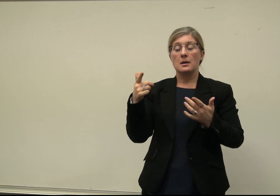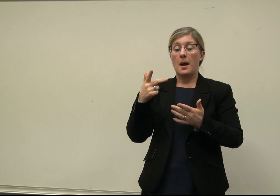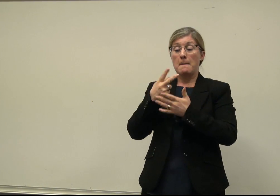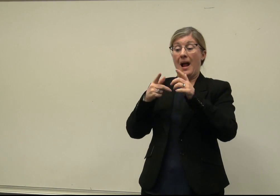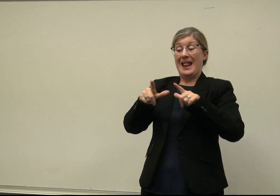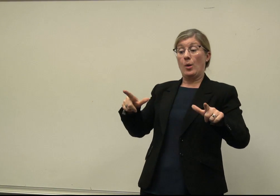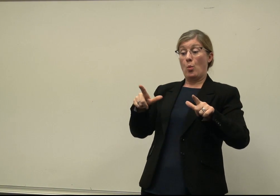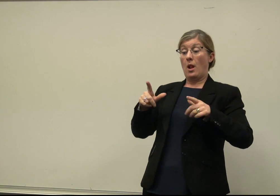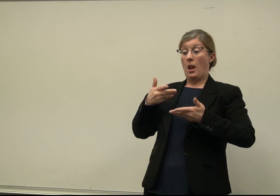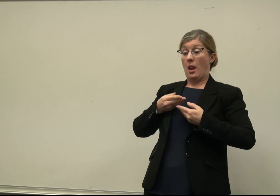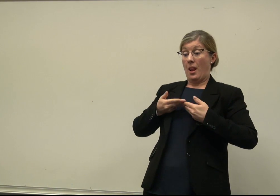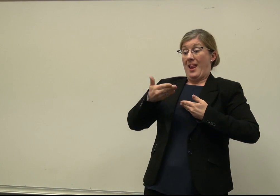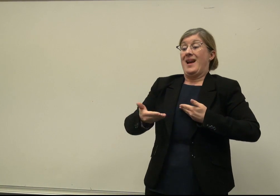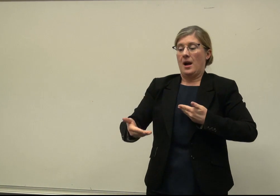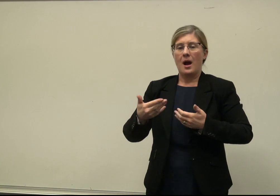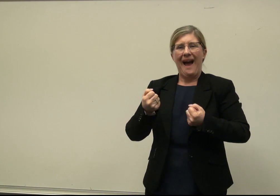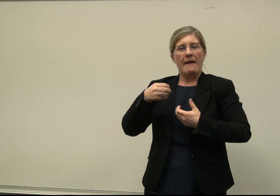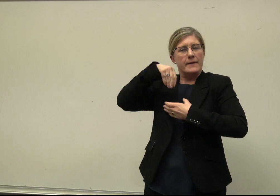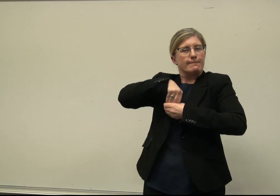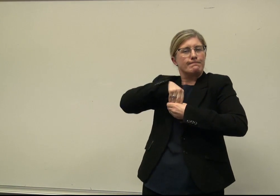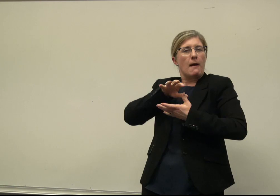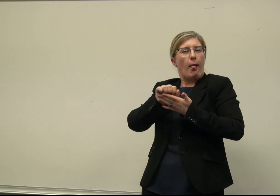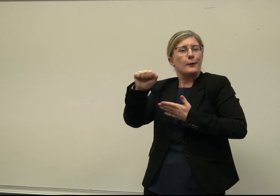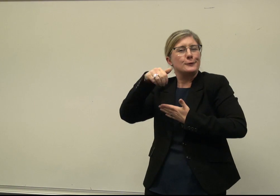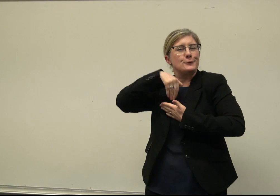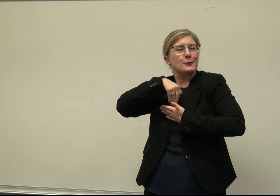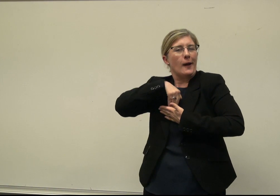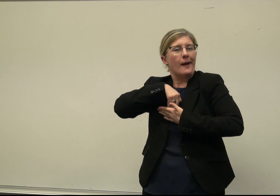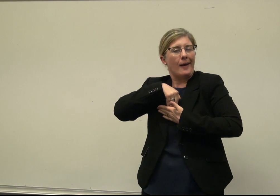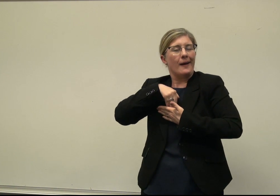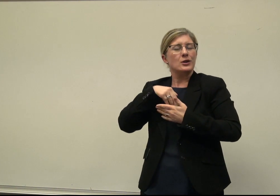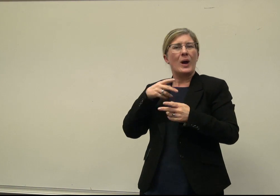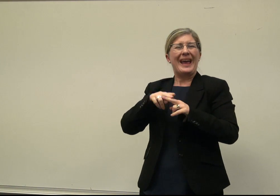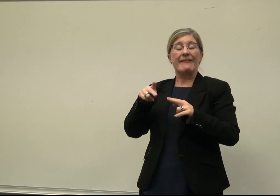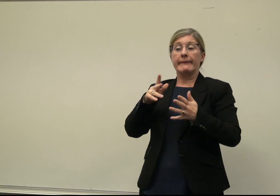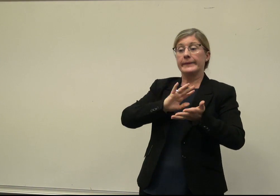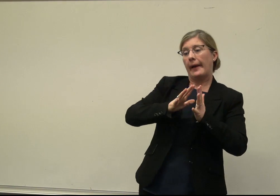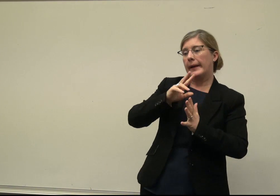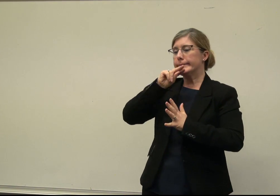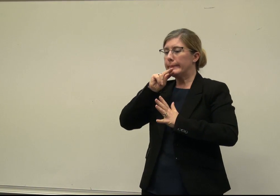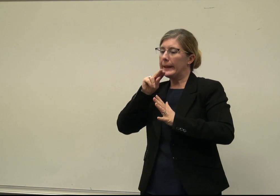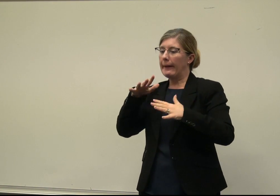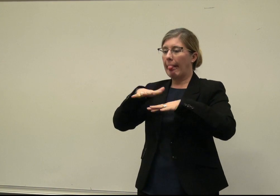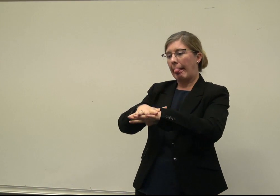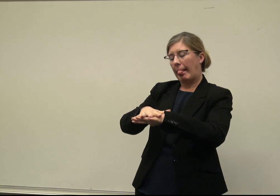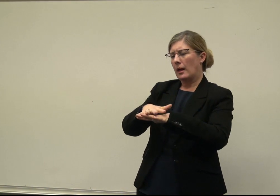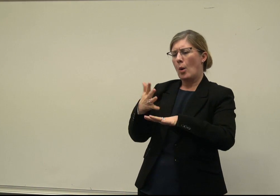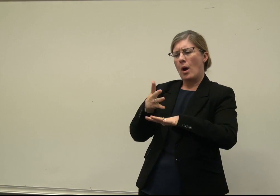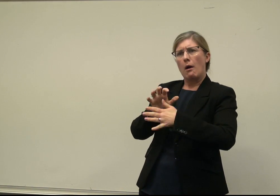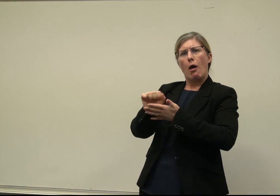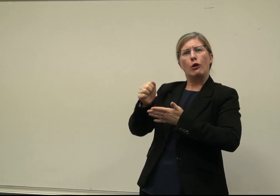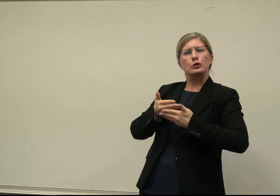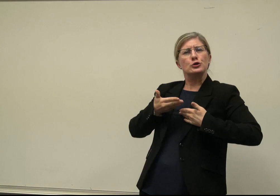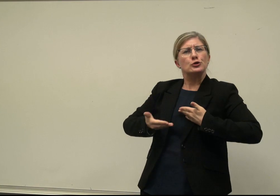might be watered down or not there. Knowing Toby is a little bit, not much. Well, Right. there's the cultural aspect and there's a linguistic